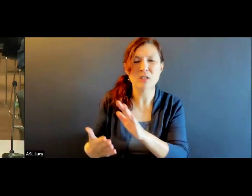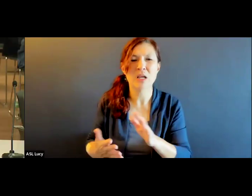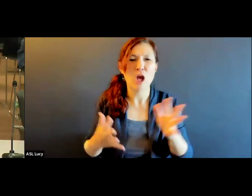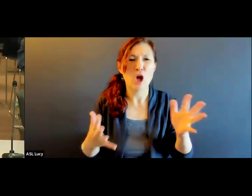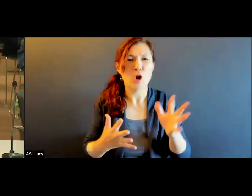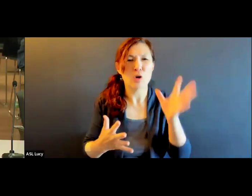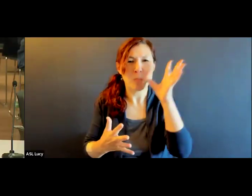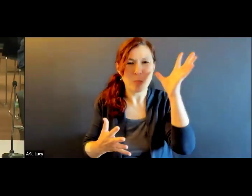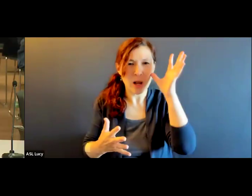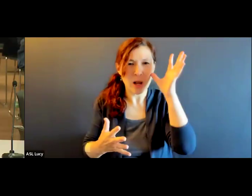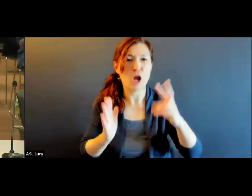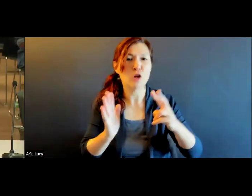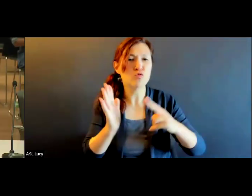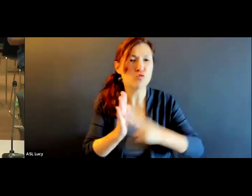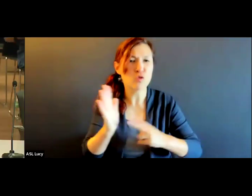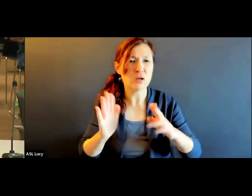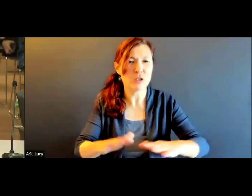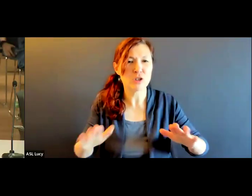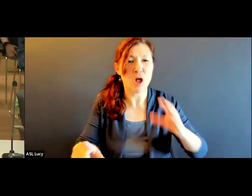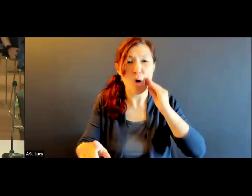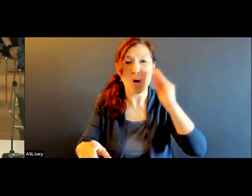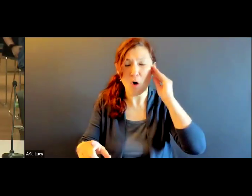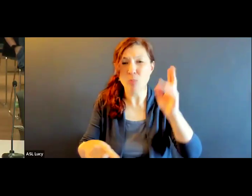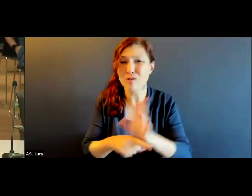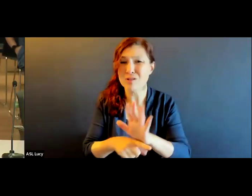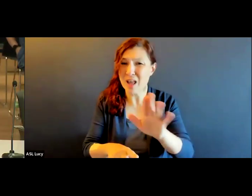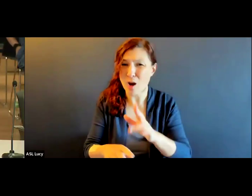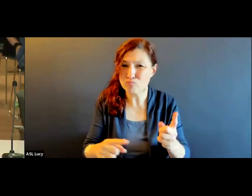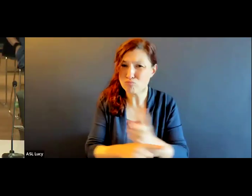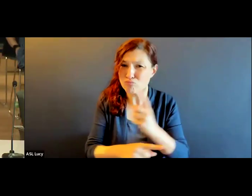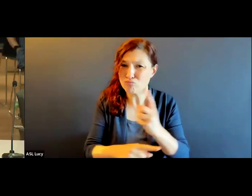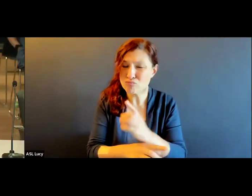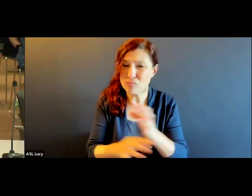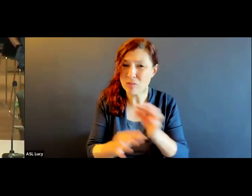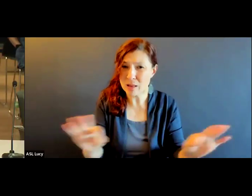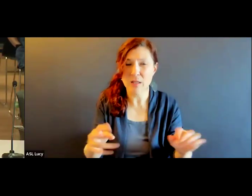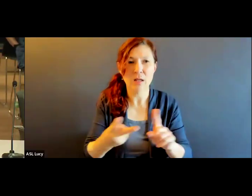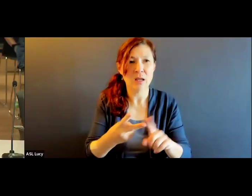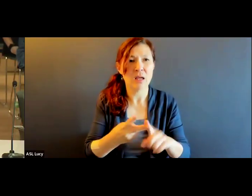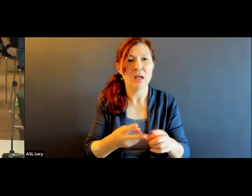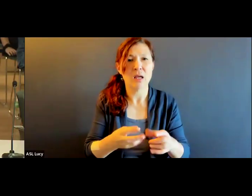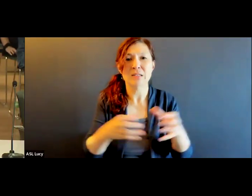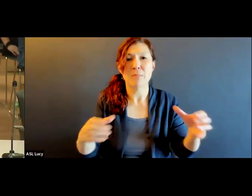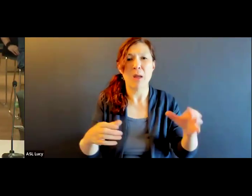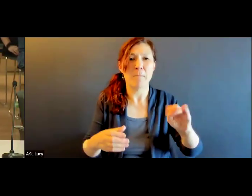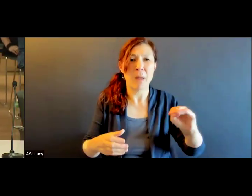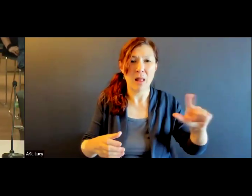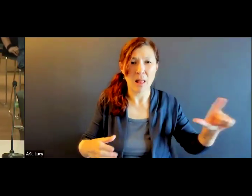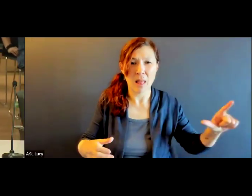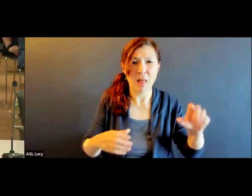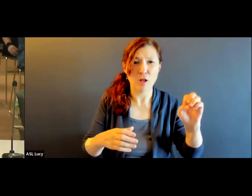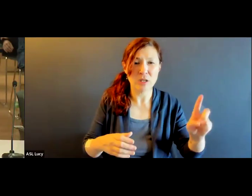children in their home language, develop long-term plans to expand bilingual education and bilingual